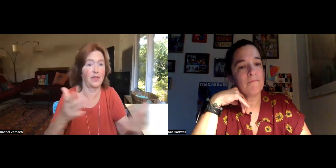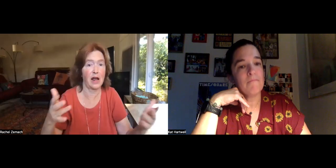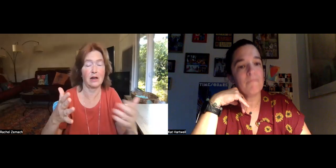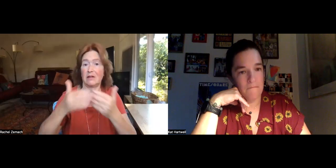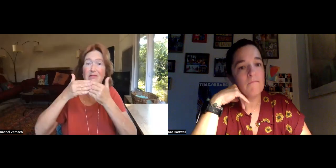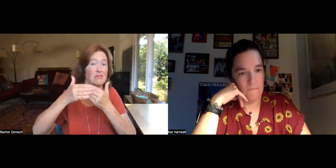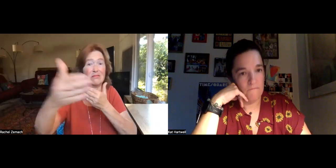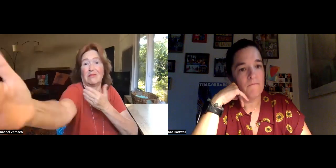thing